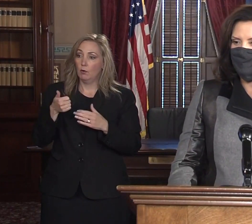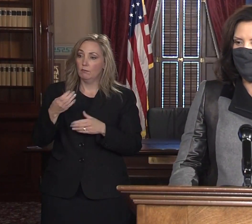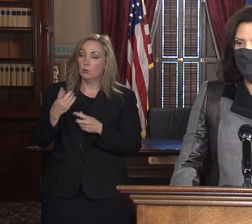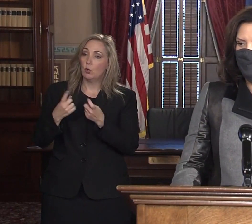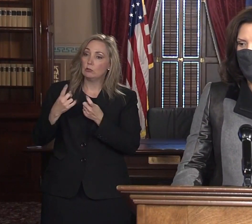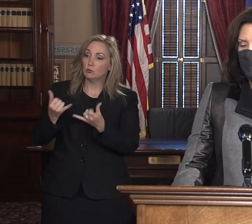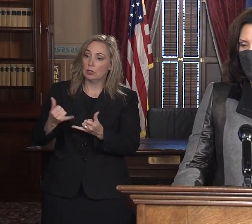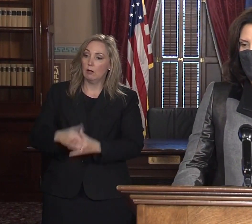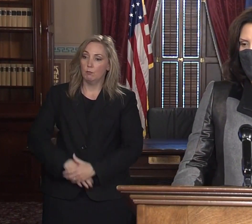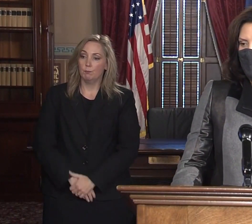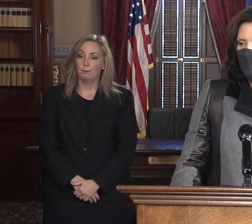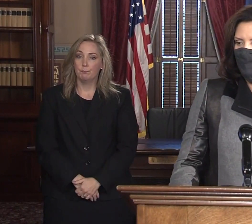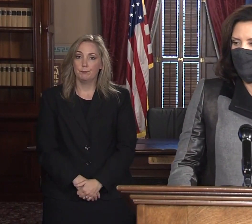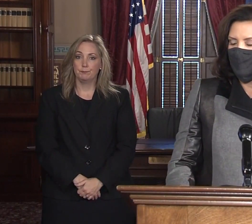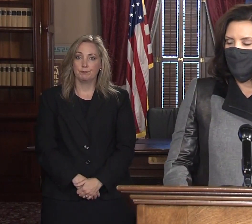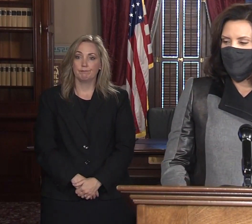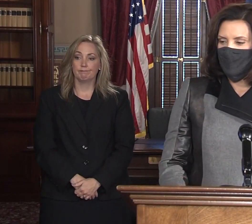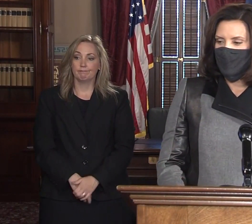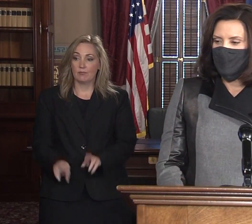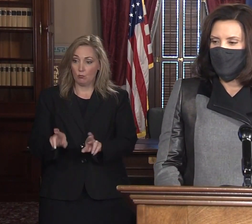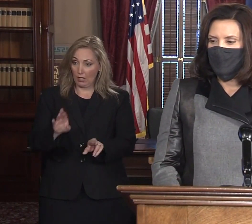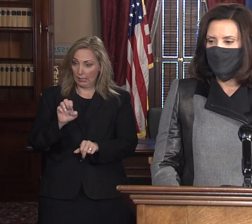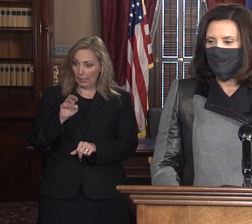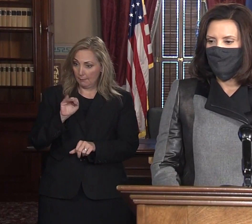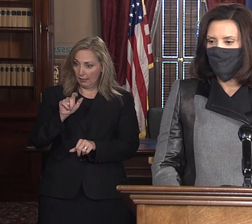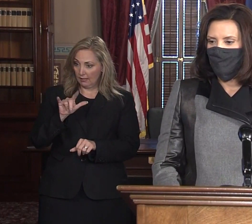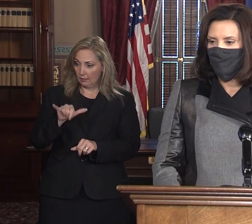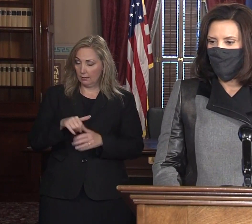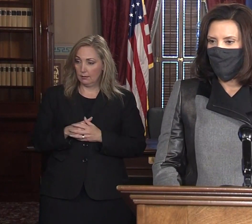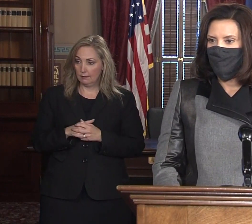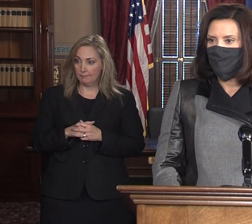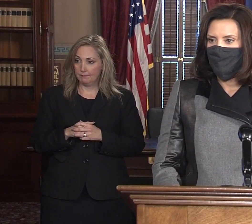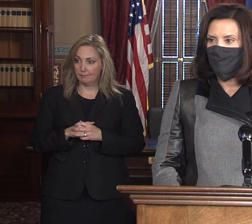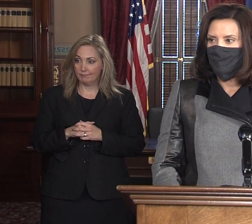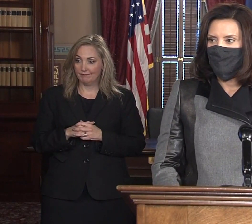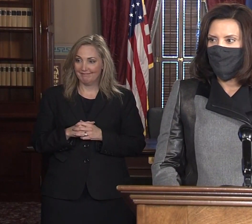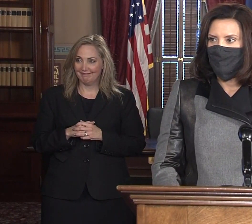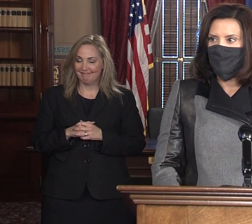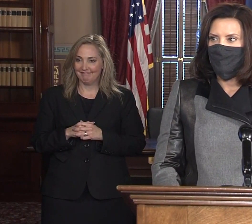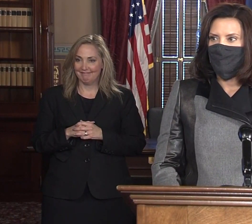questions. Ready, Emily?